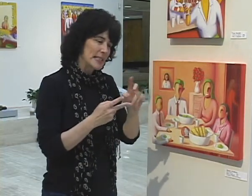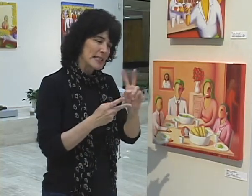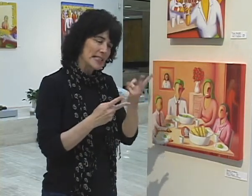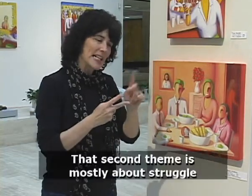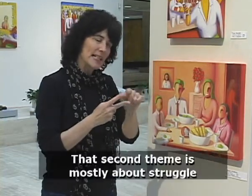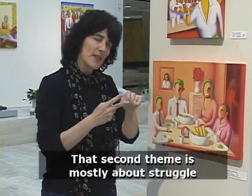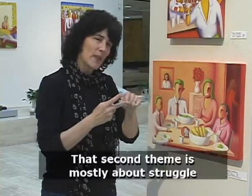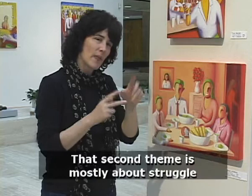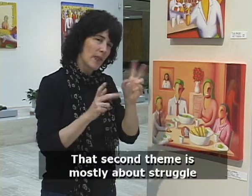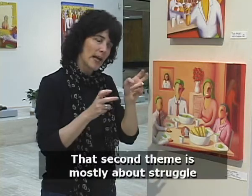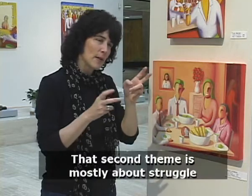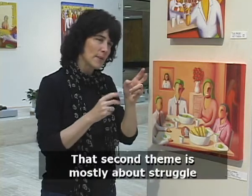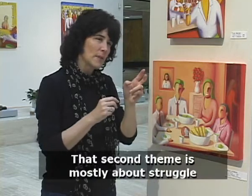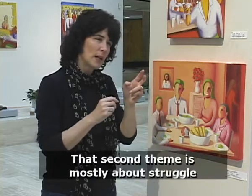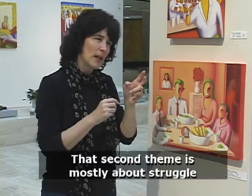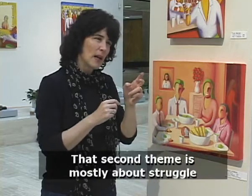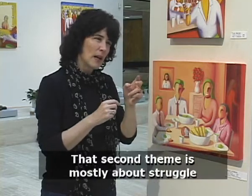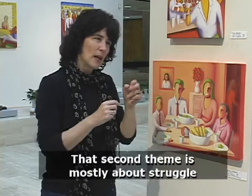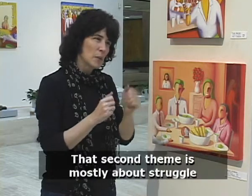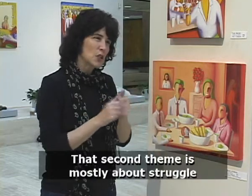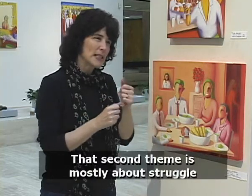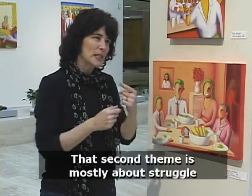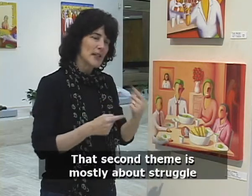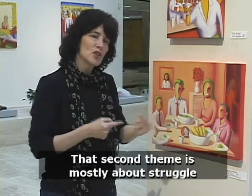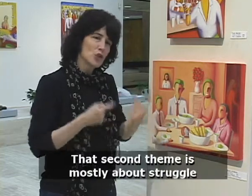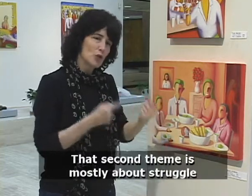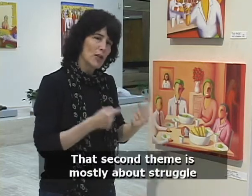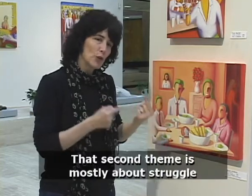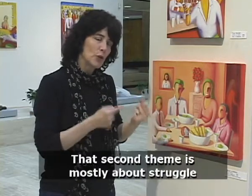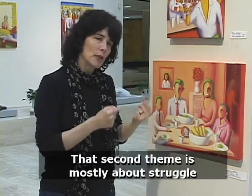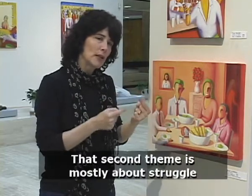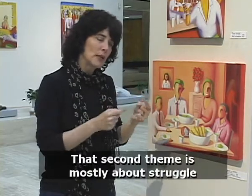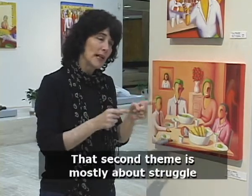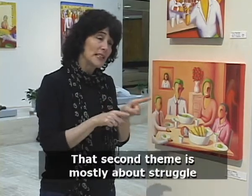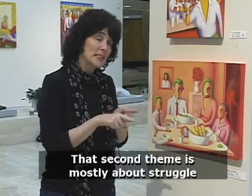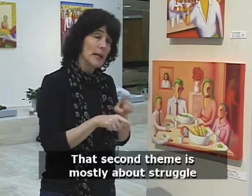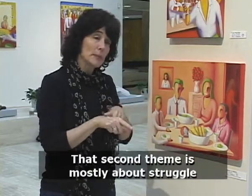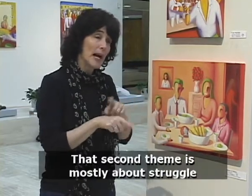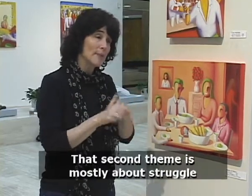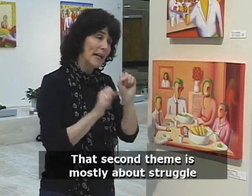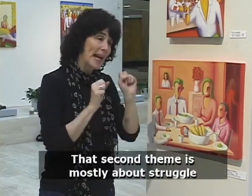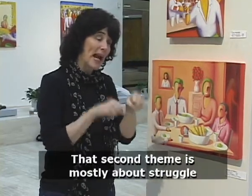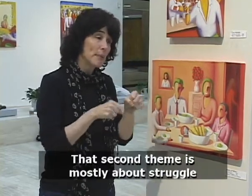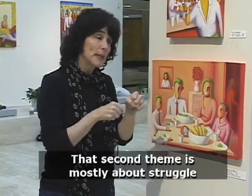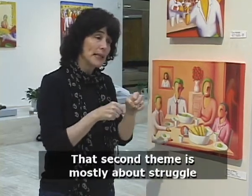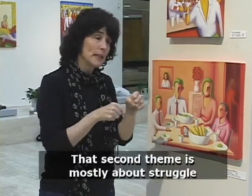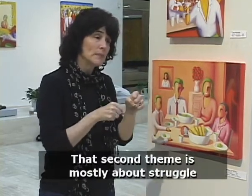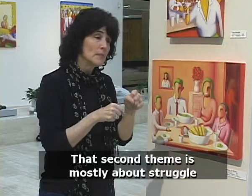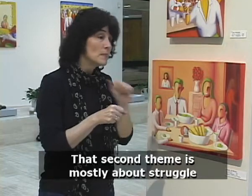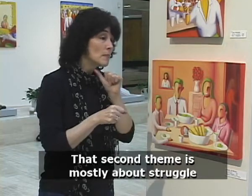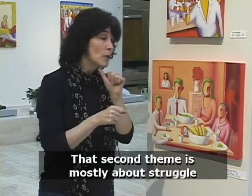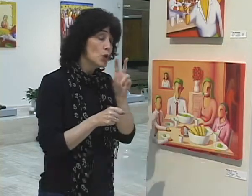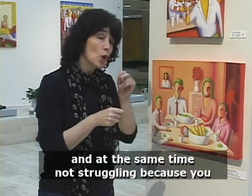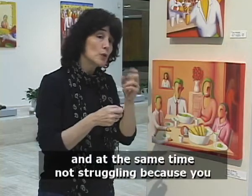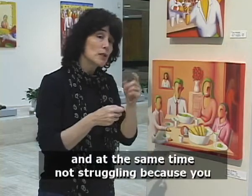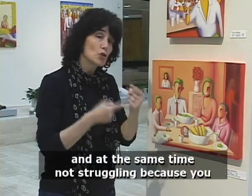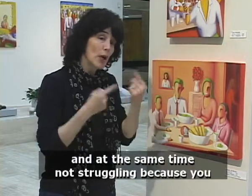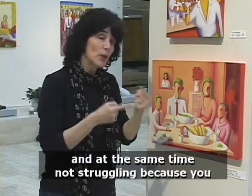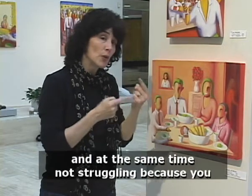That second theme is mostly about struggle, and at the same time,